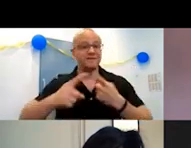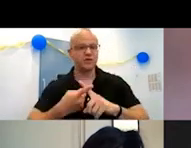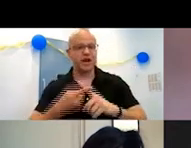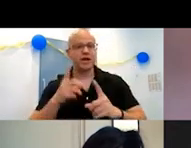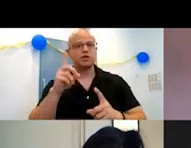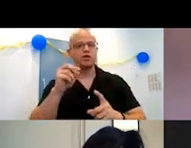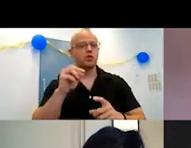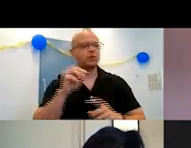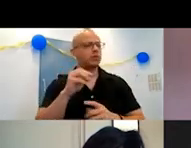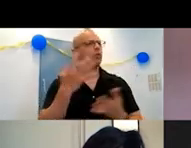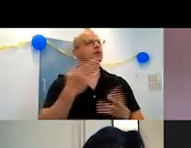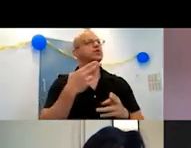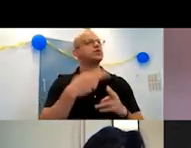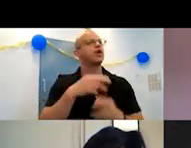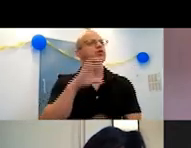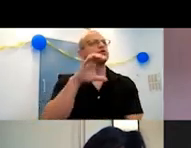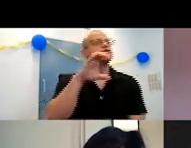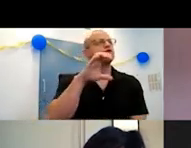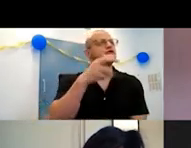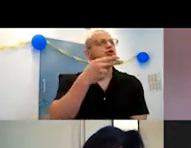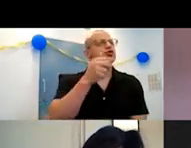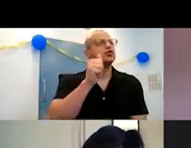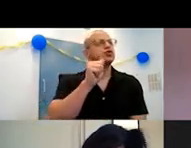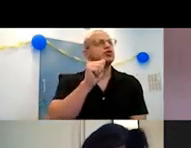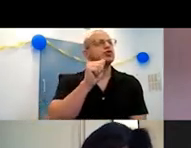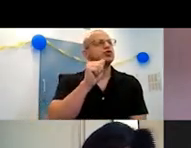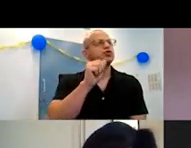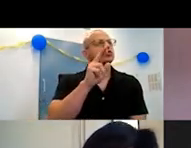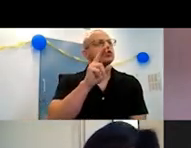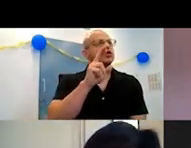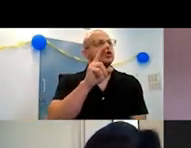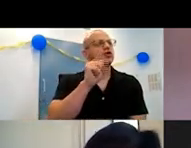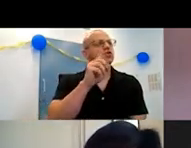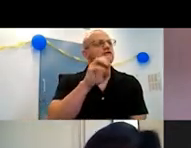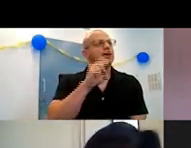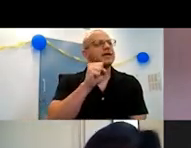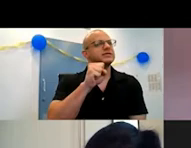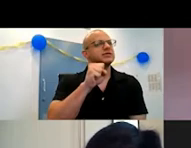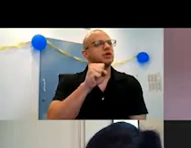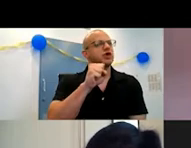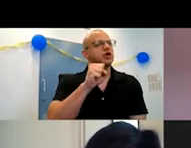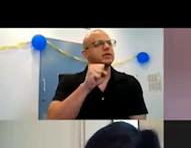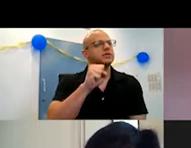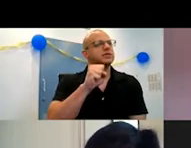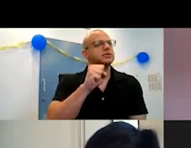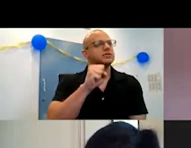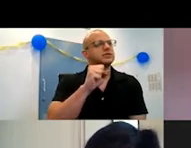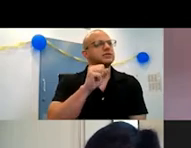Maybe you can take advantage of time with friends and family.